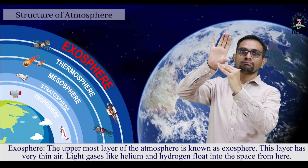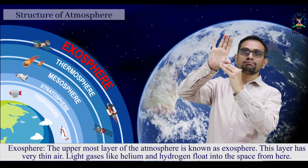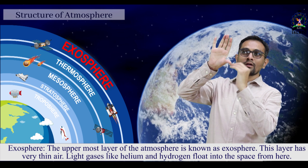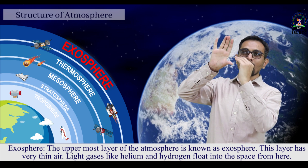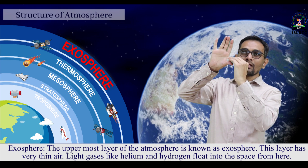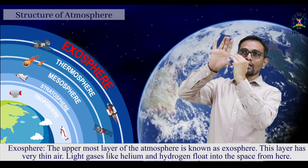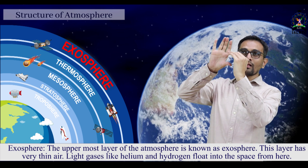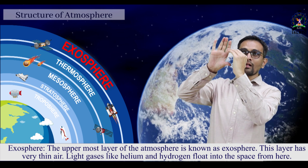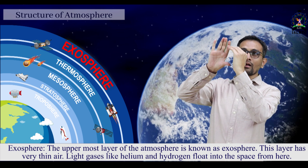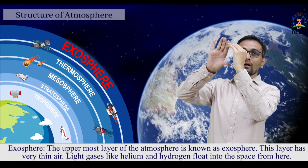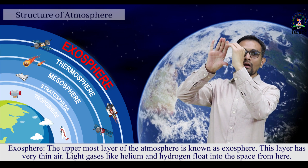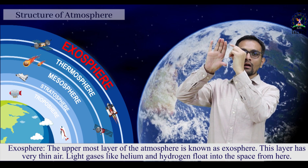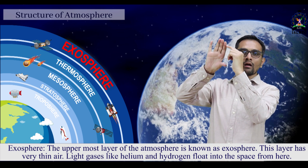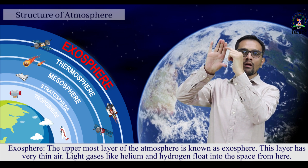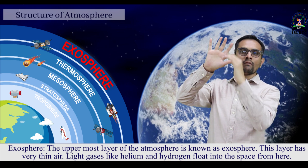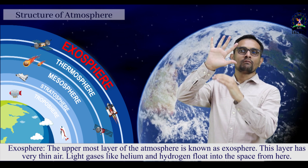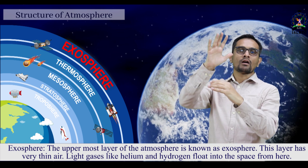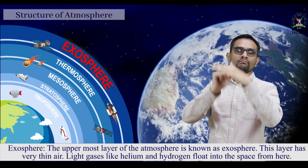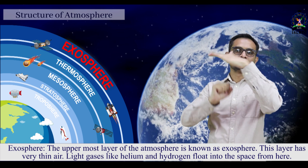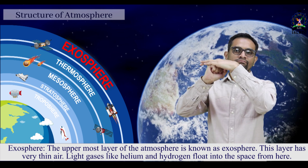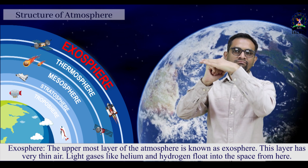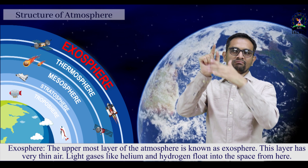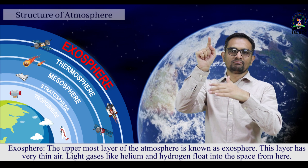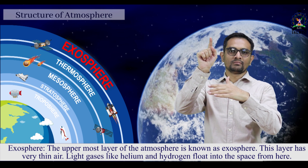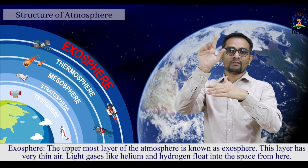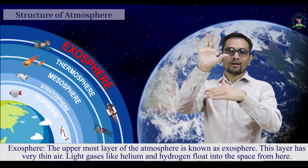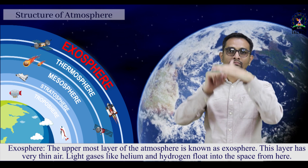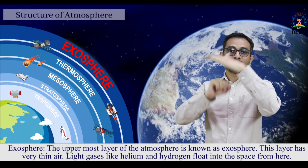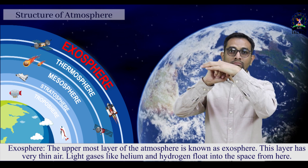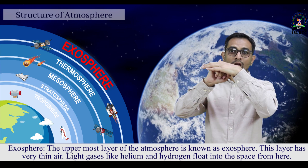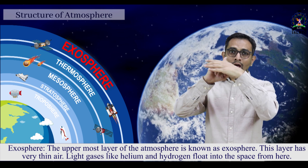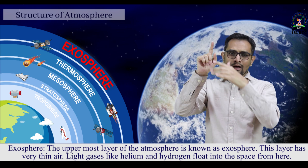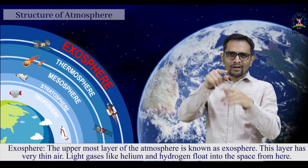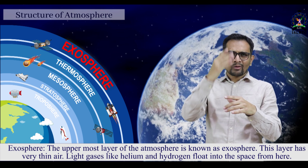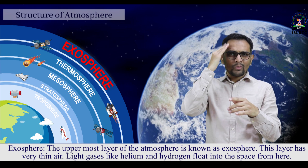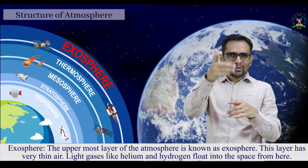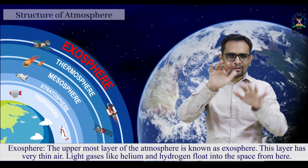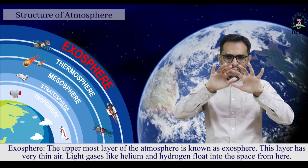The uppermost layer of the atmosphere is known as exosphere.